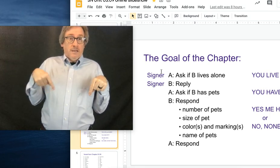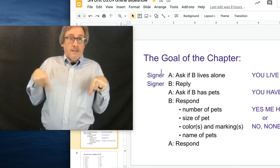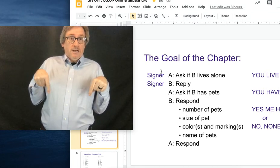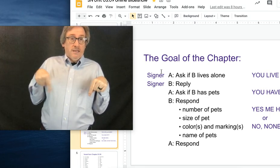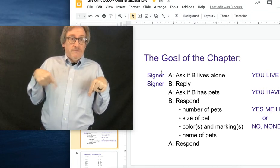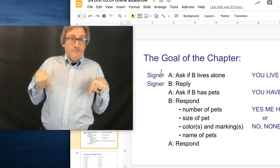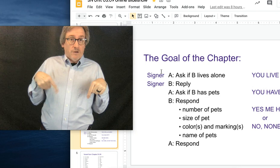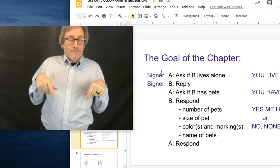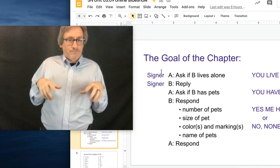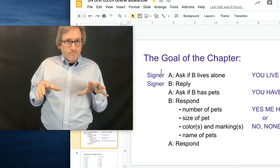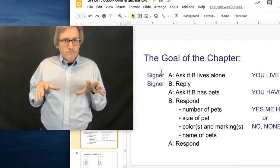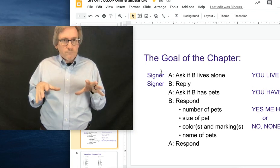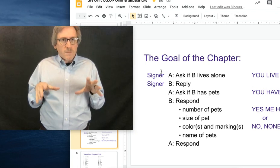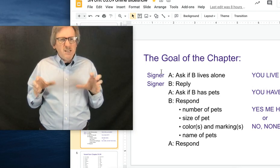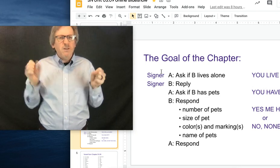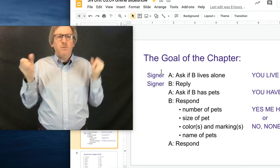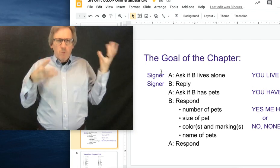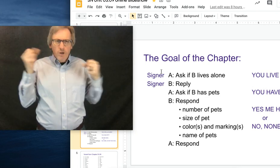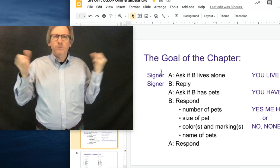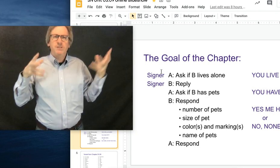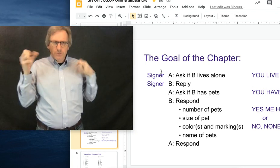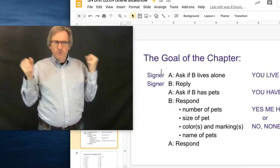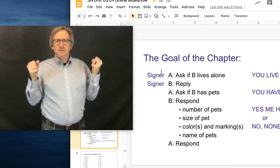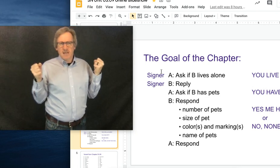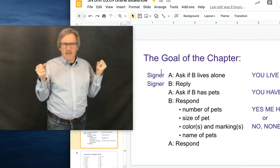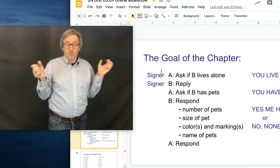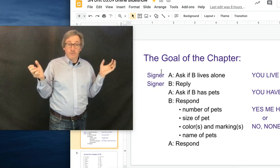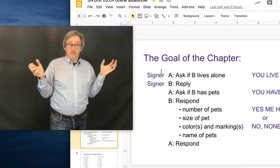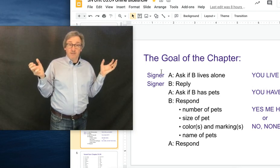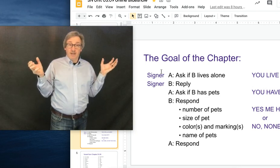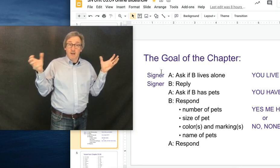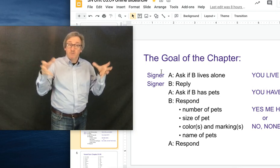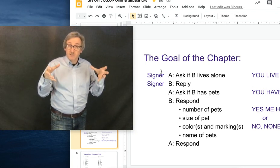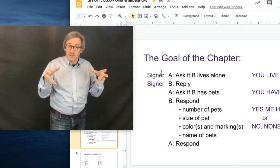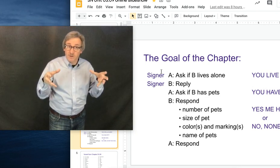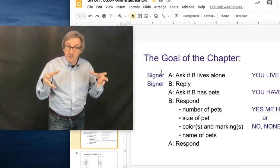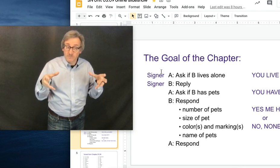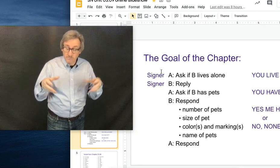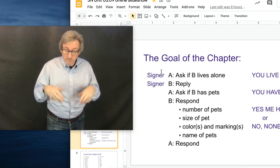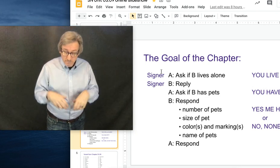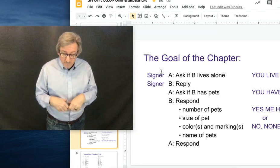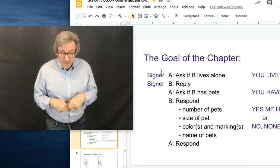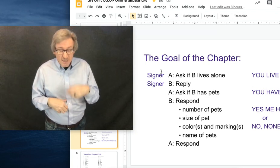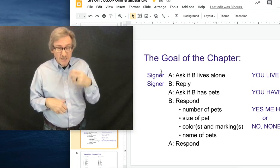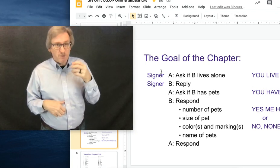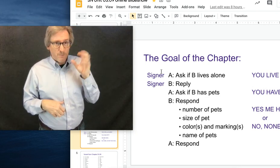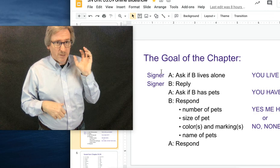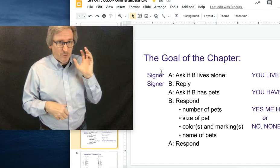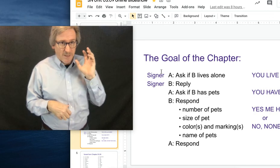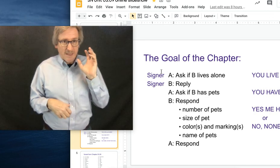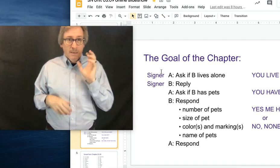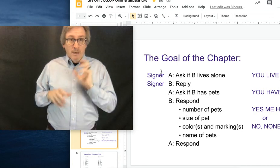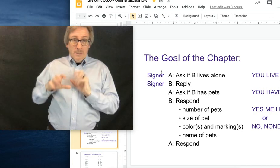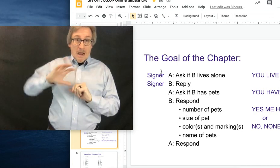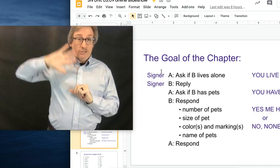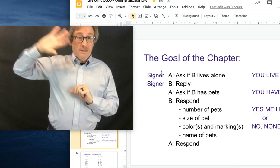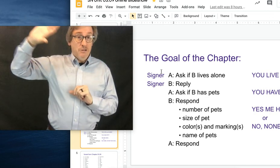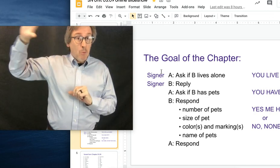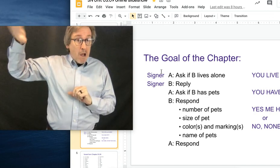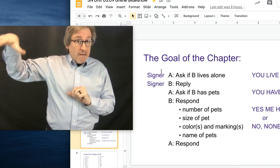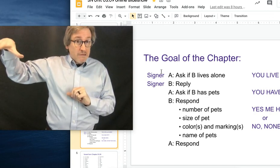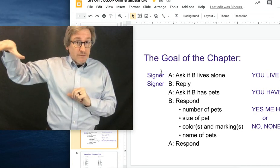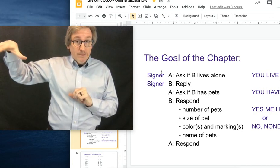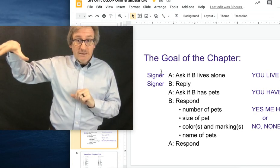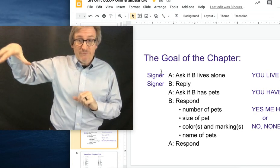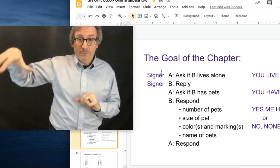Shaking like a leaf, right? So the more used to signing with in a comfortable situation, the easier you'll be out in